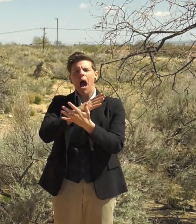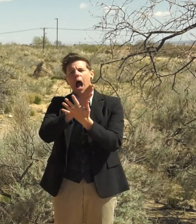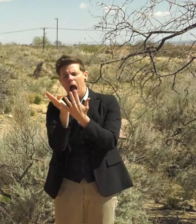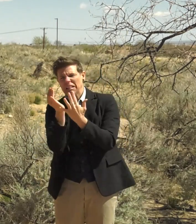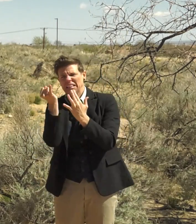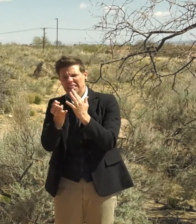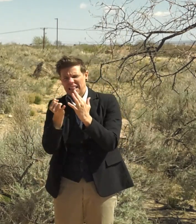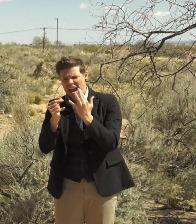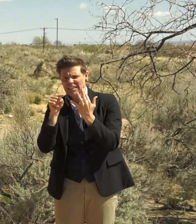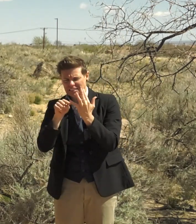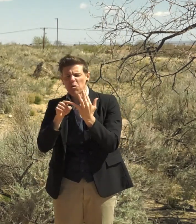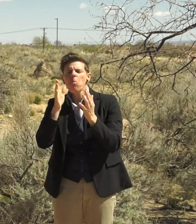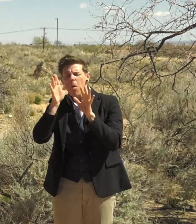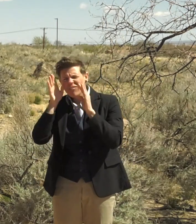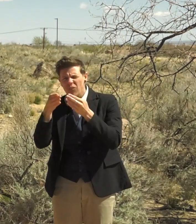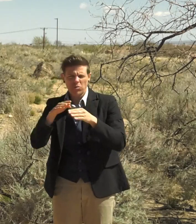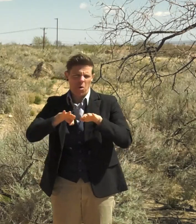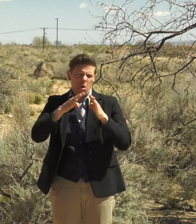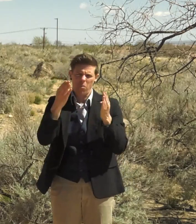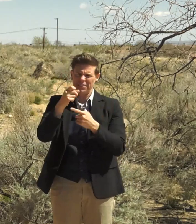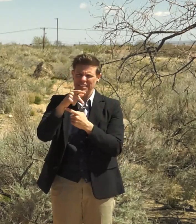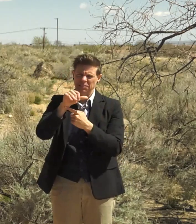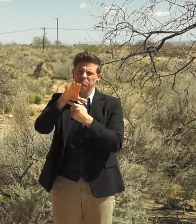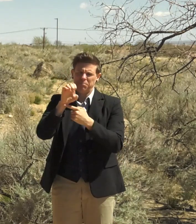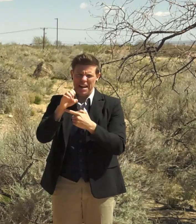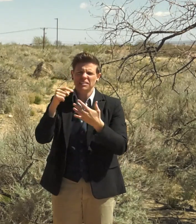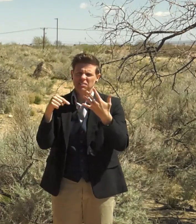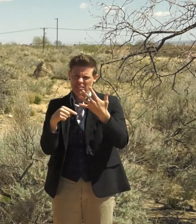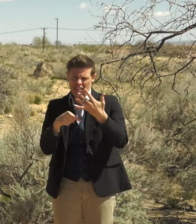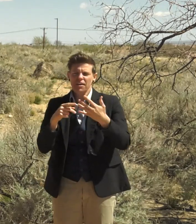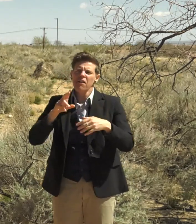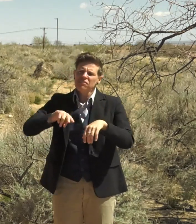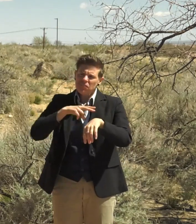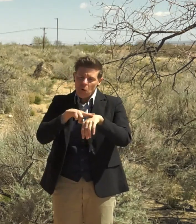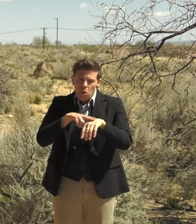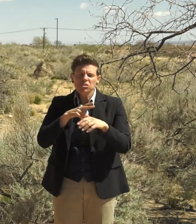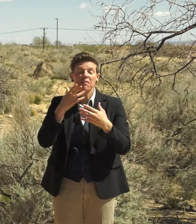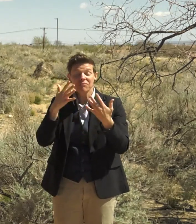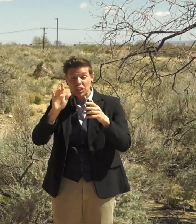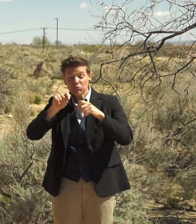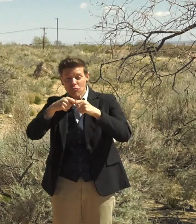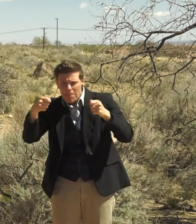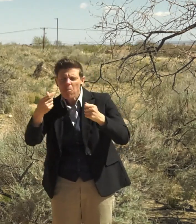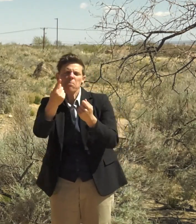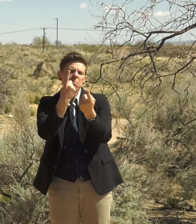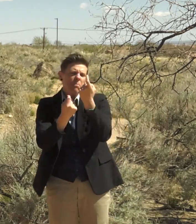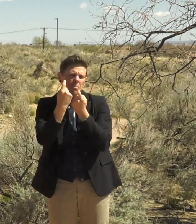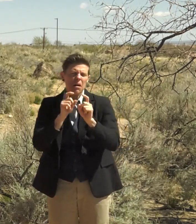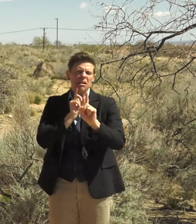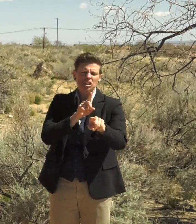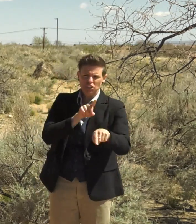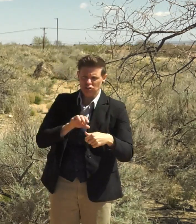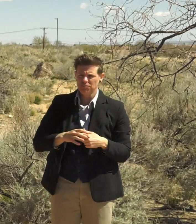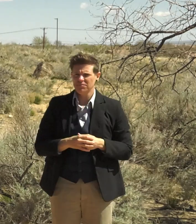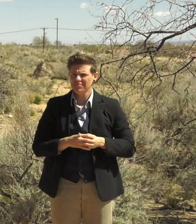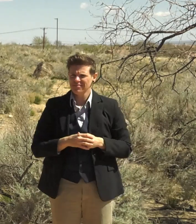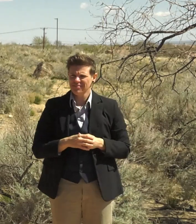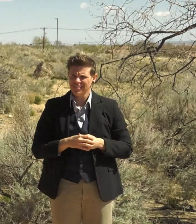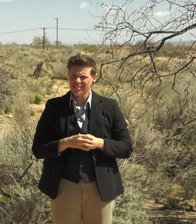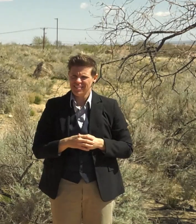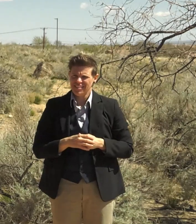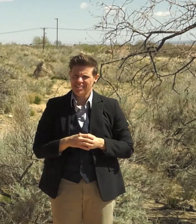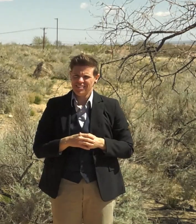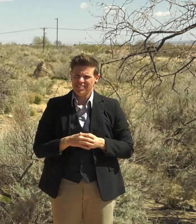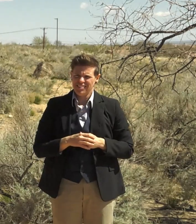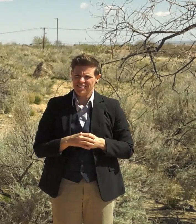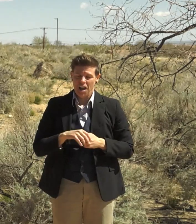do question and answer as always. Also, we are joined today by another special guest,